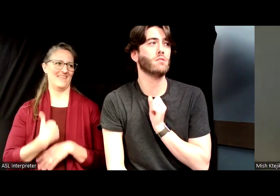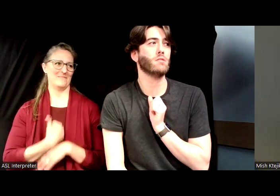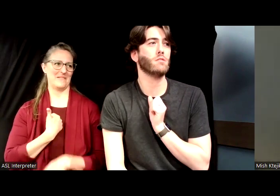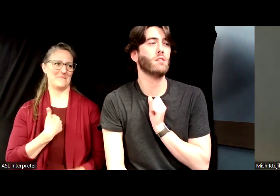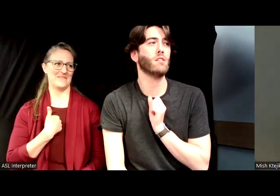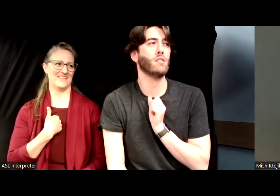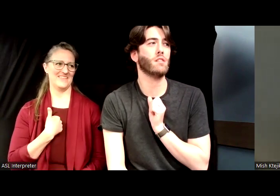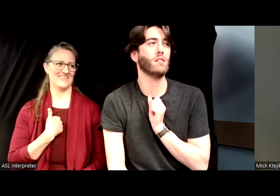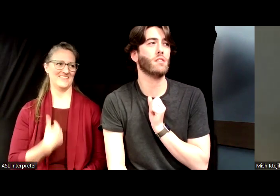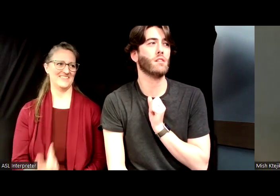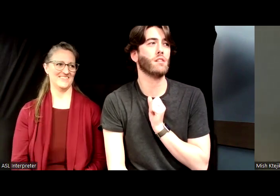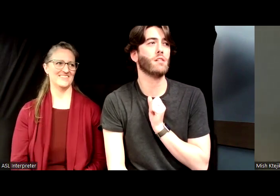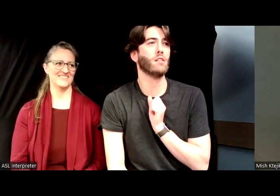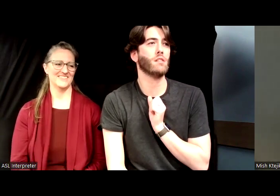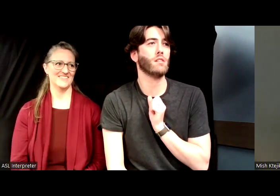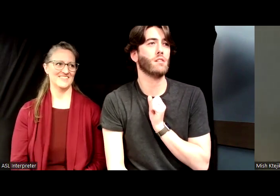everything.